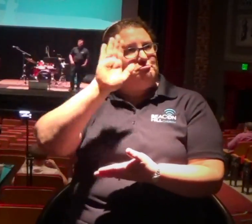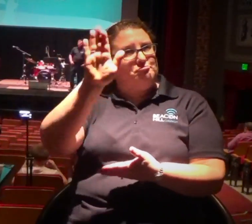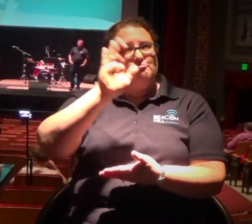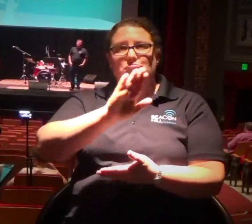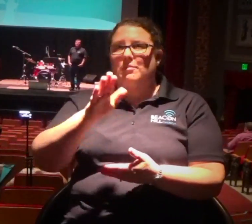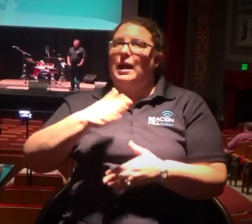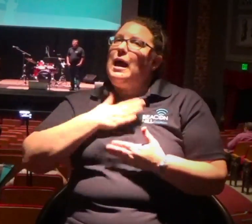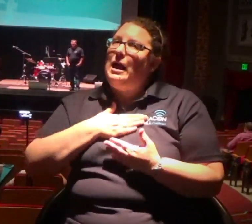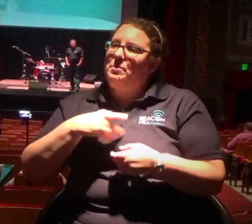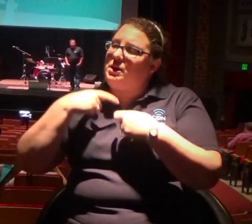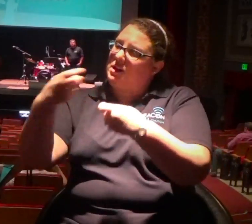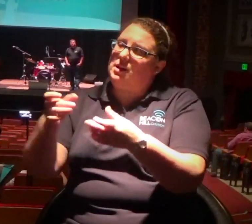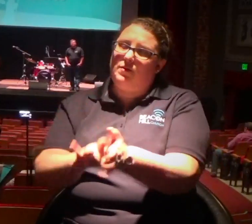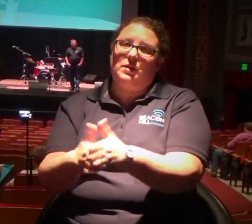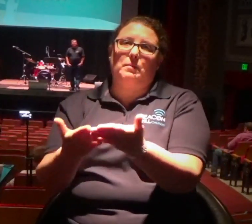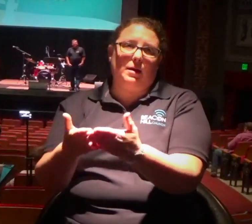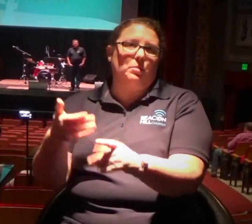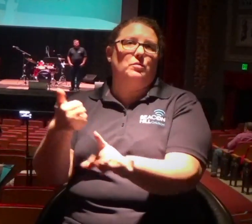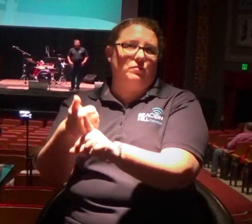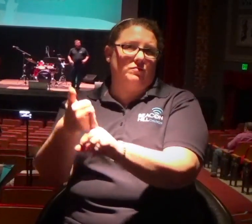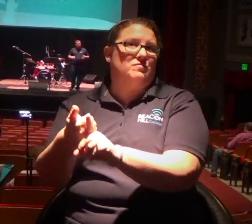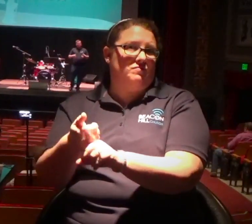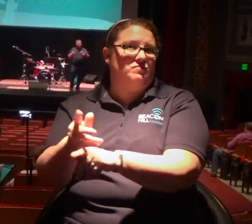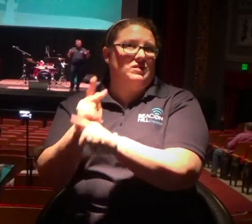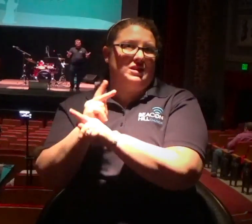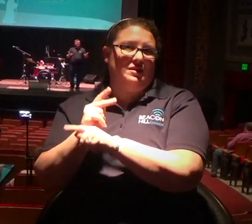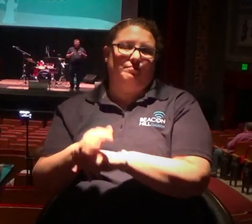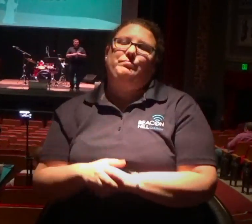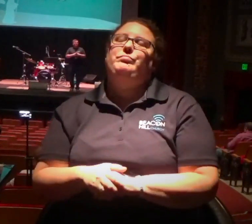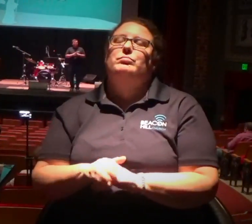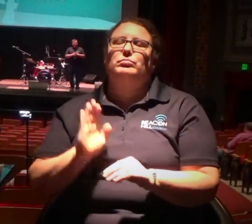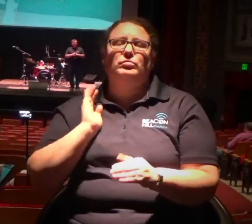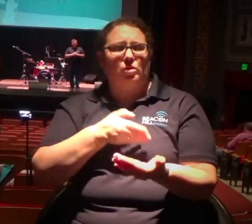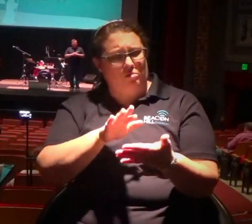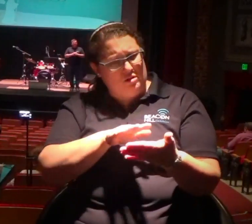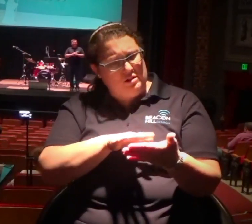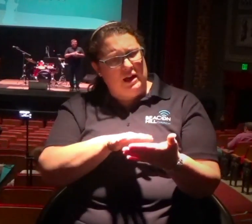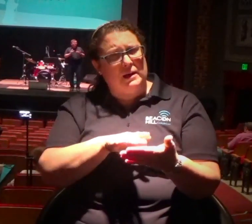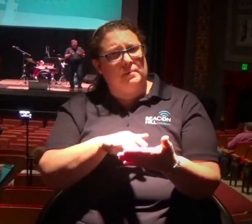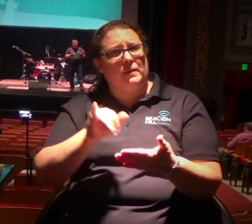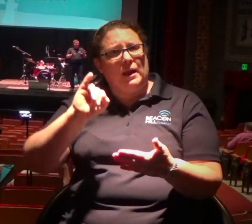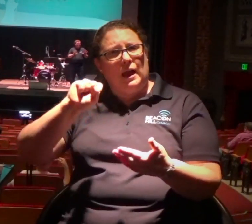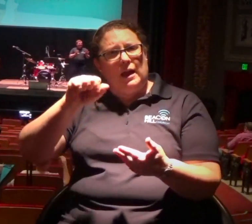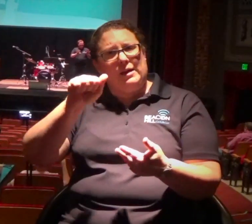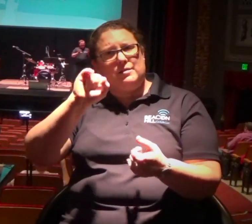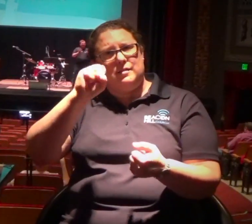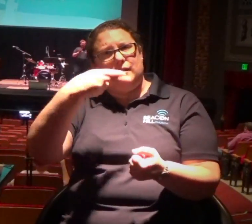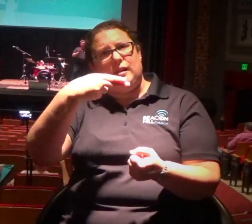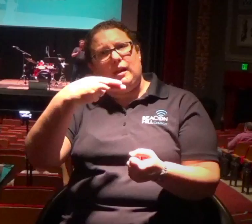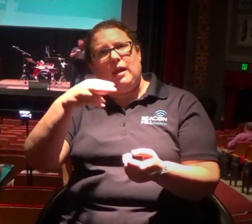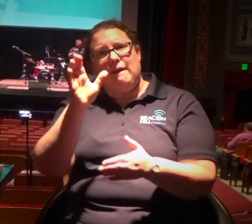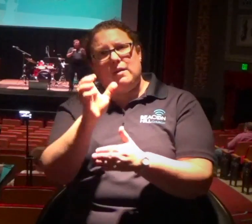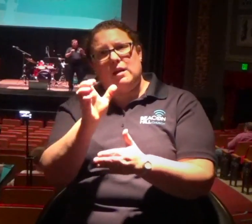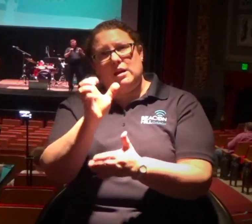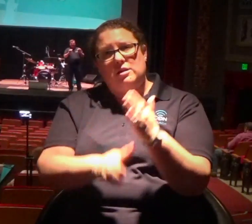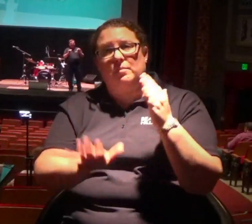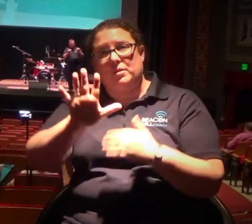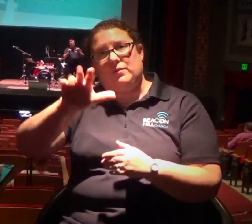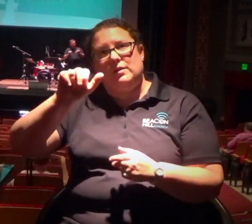bring you a copy of God's Word. And so we're studying Isaiah 53. And I believe that when you really understand the story